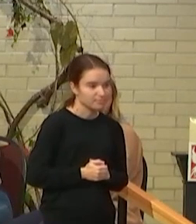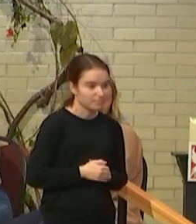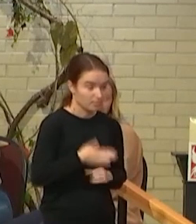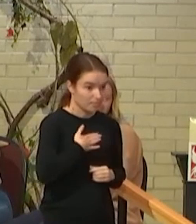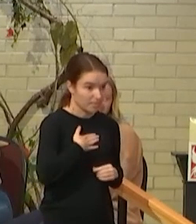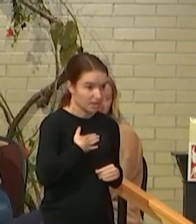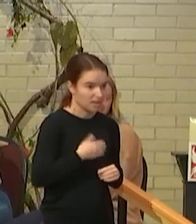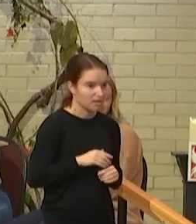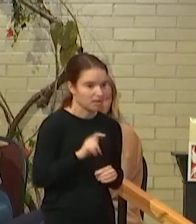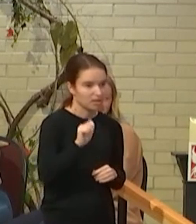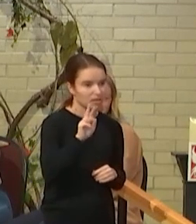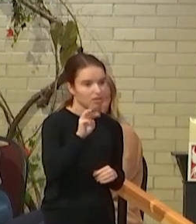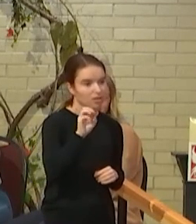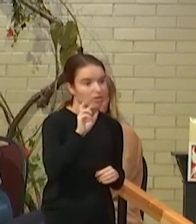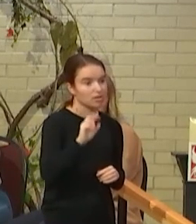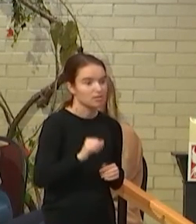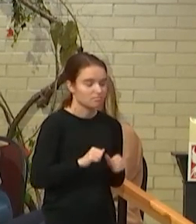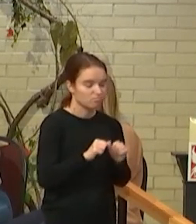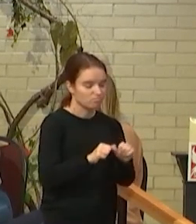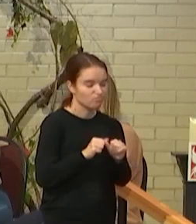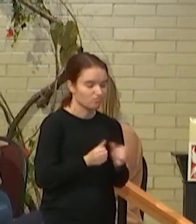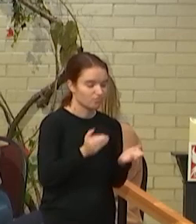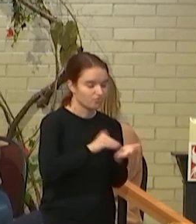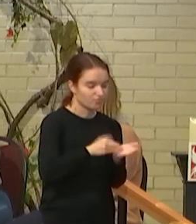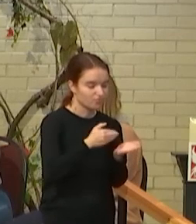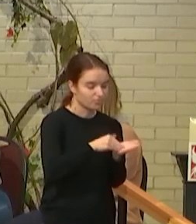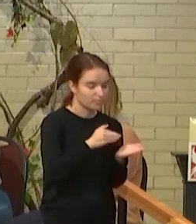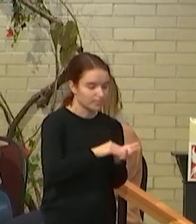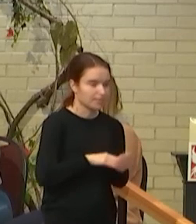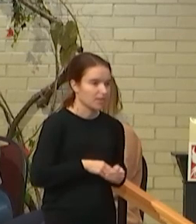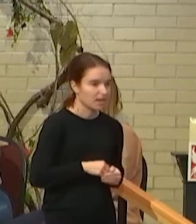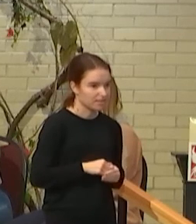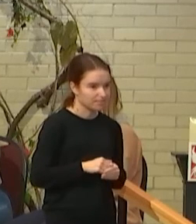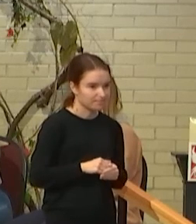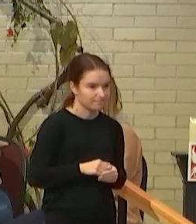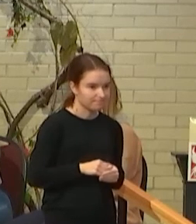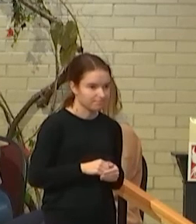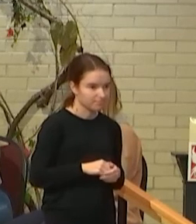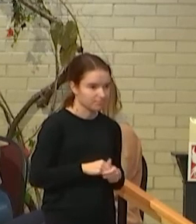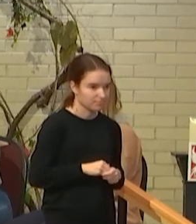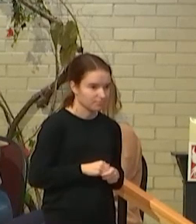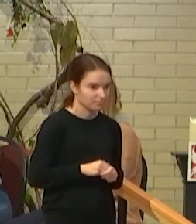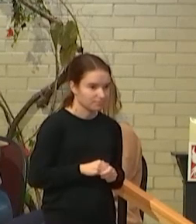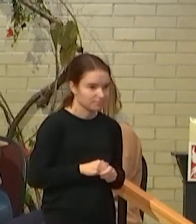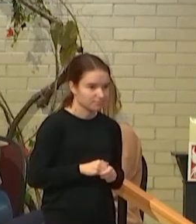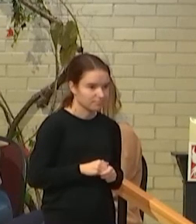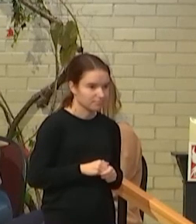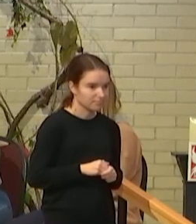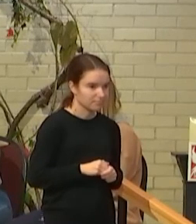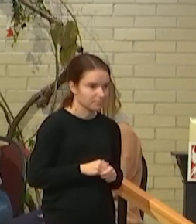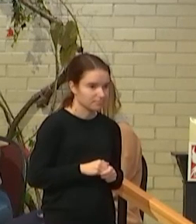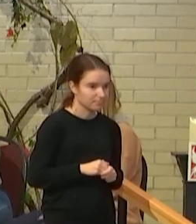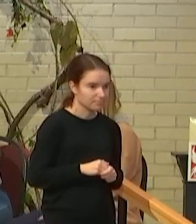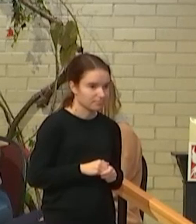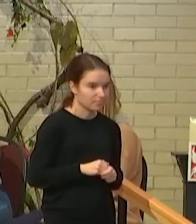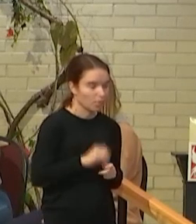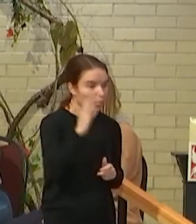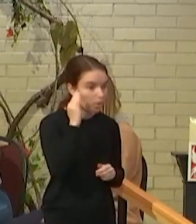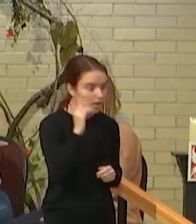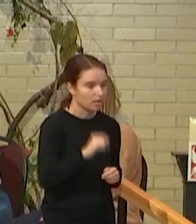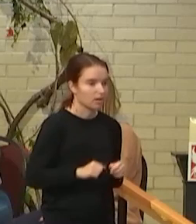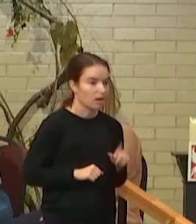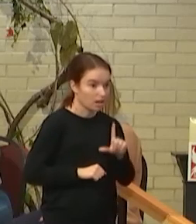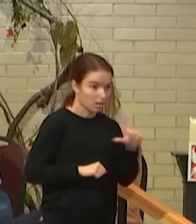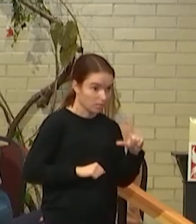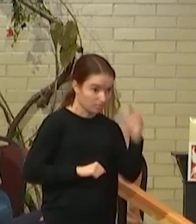tumor kept coming back multiple times throughout my childhood. And because of it was on the left side of my